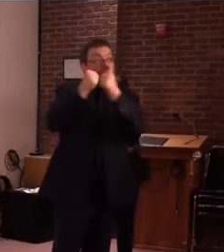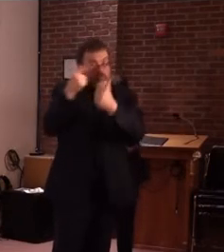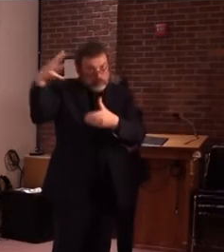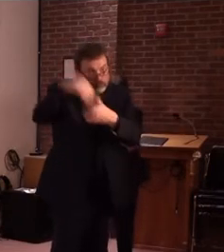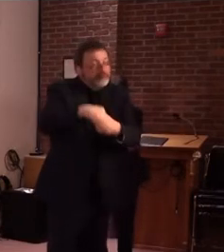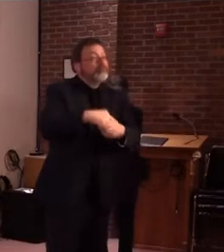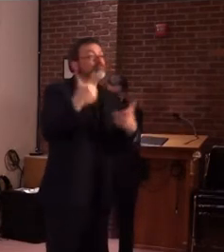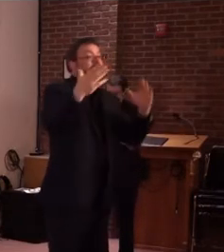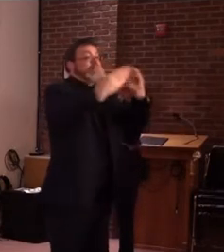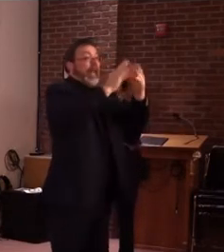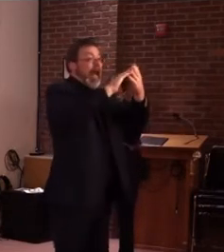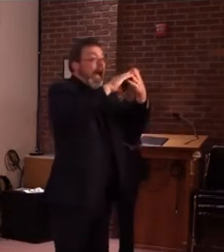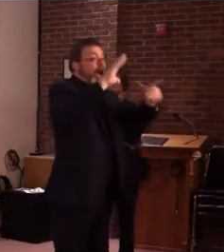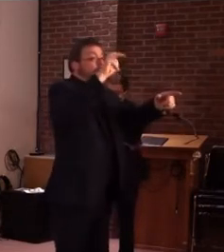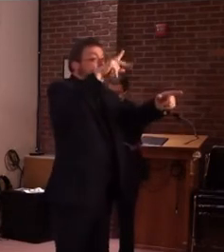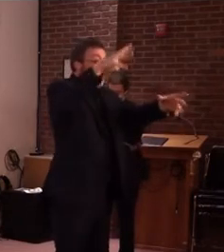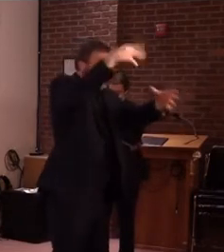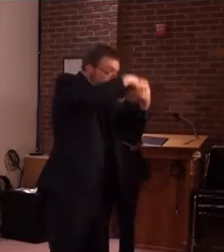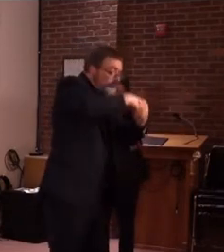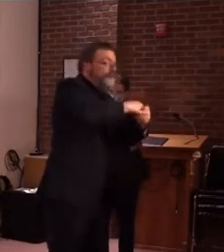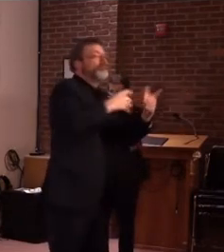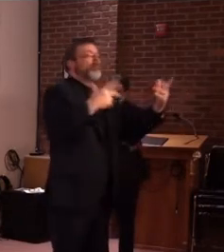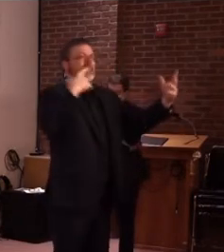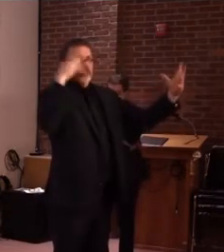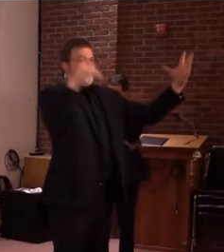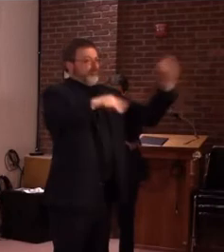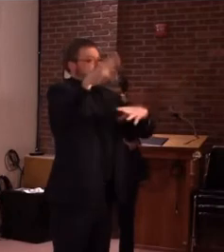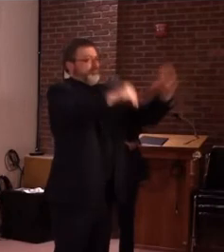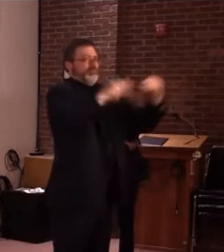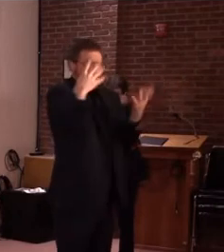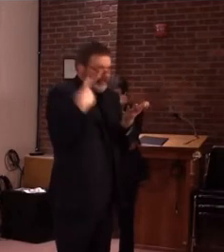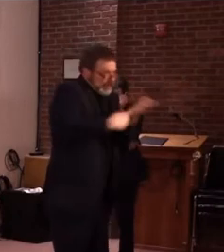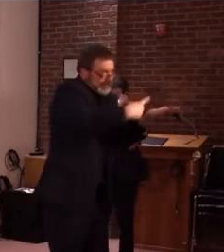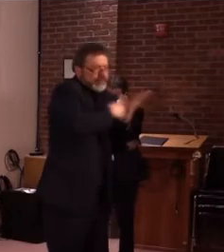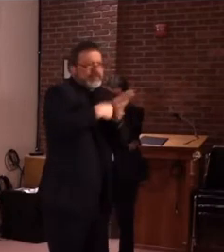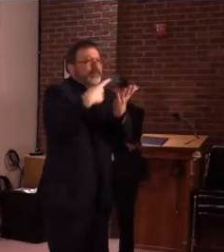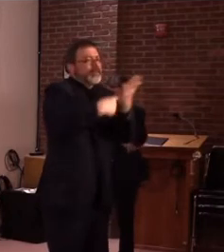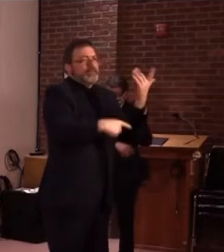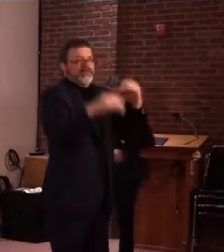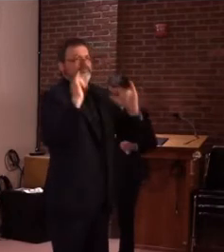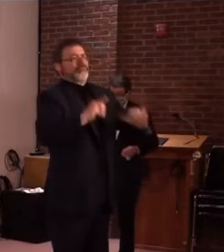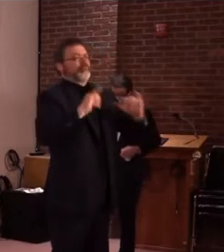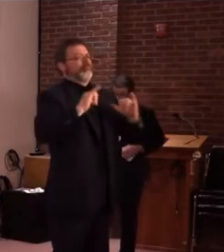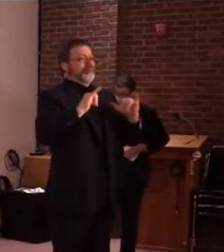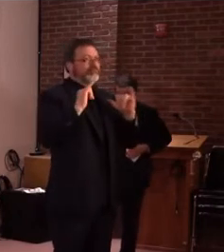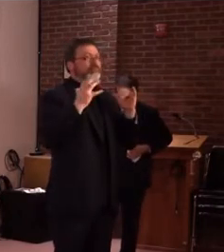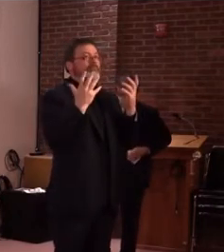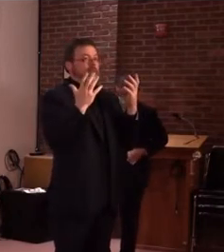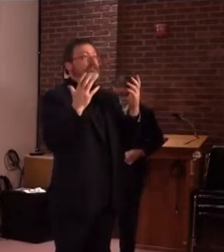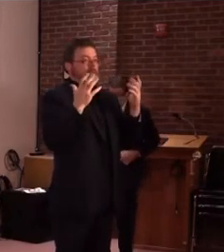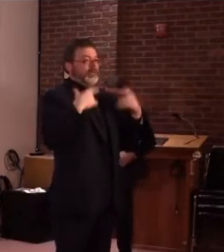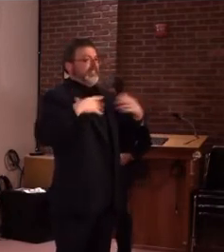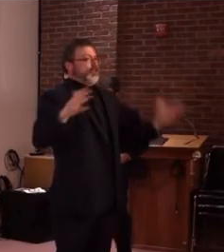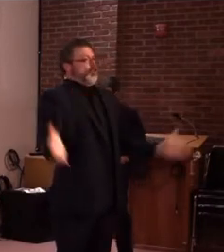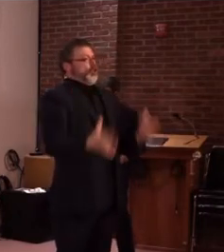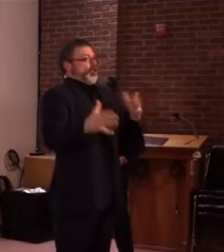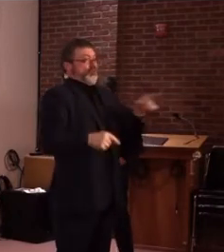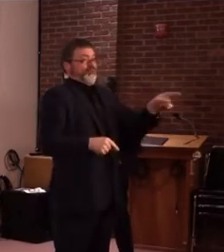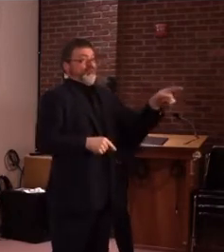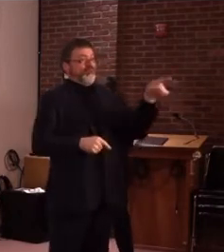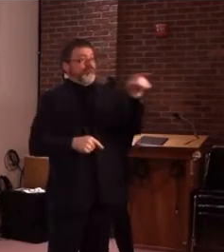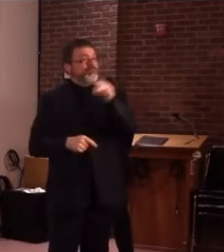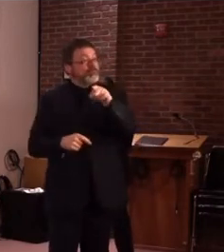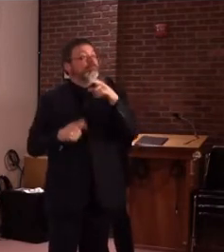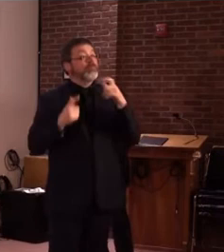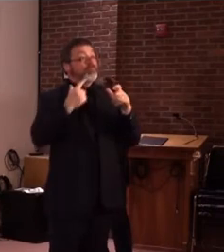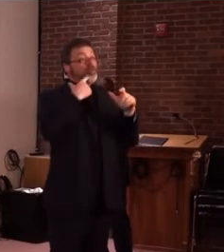So, and I'd ask anyone who is running for office not serve on this committee to advise